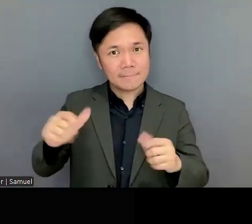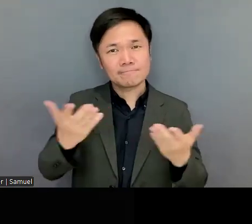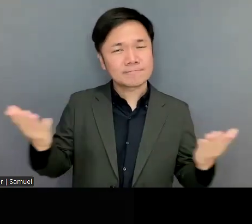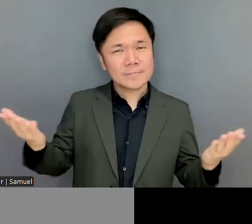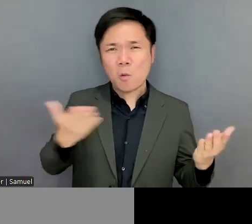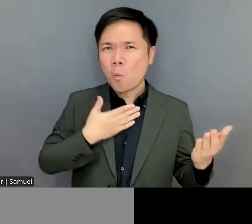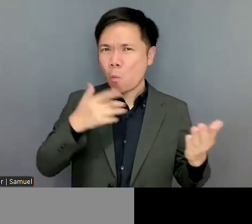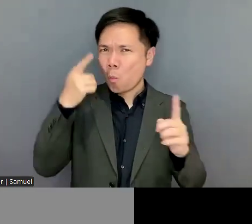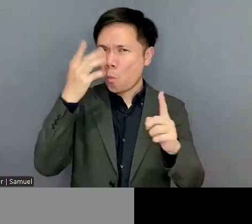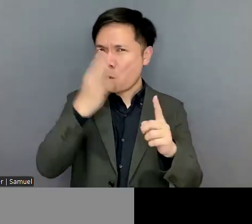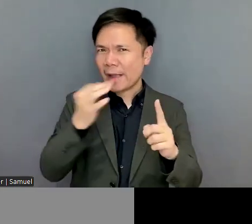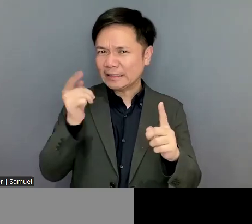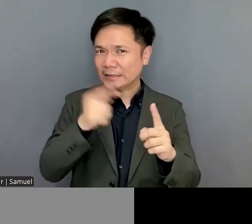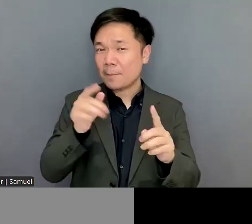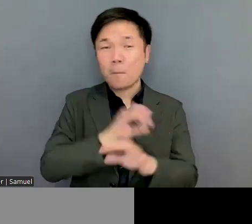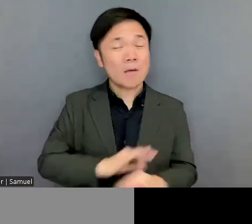important.